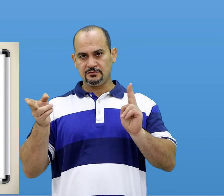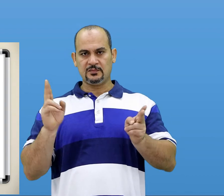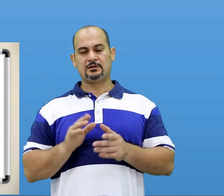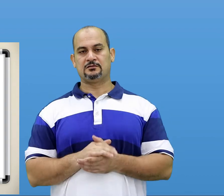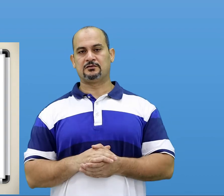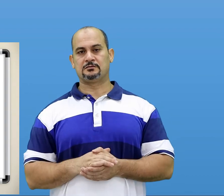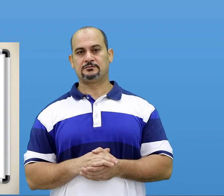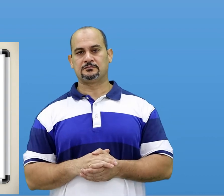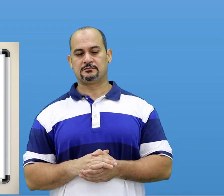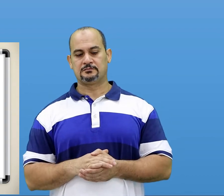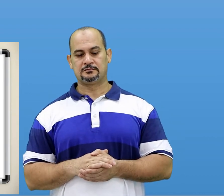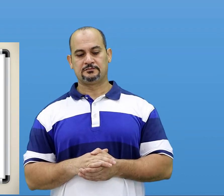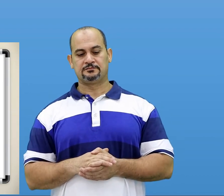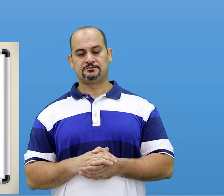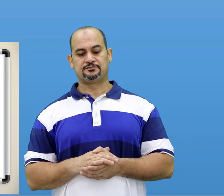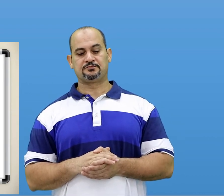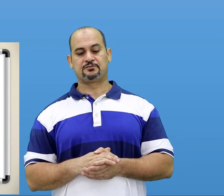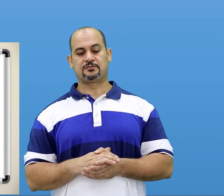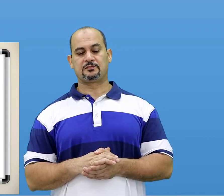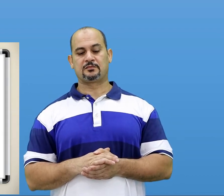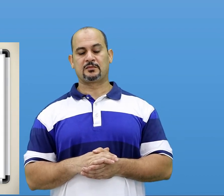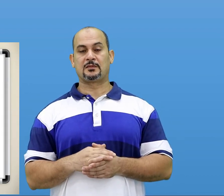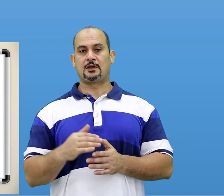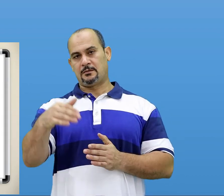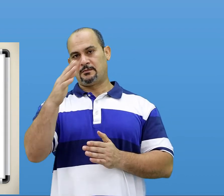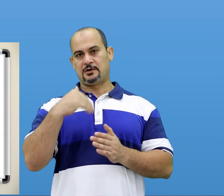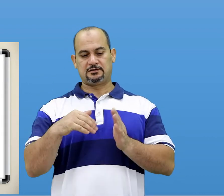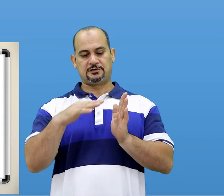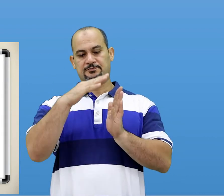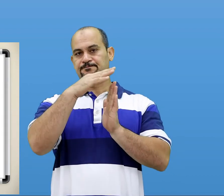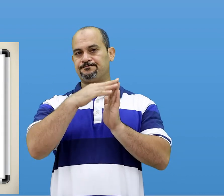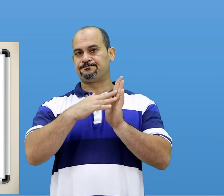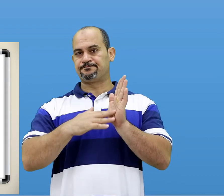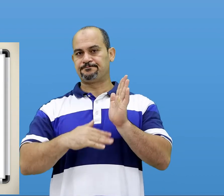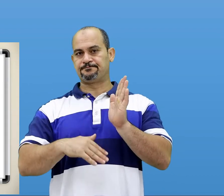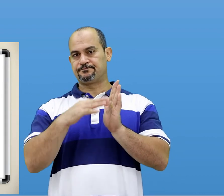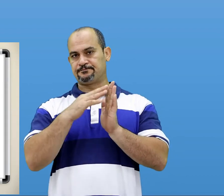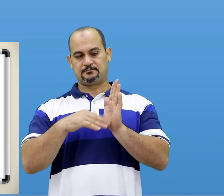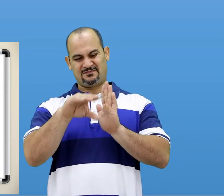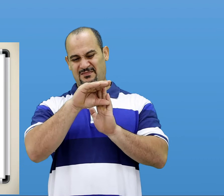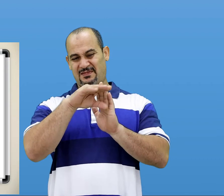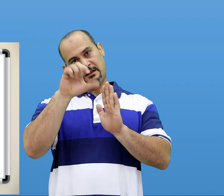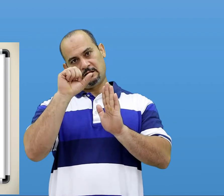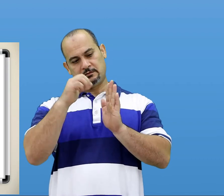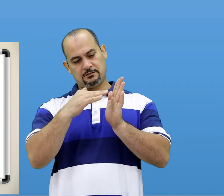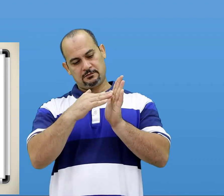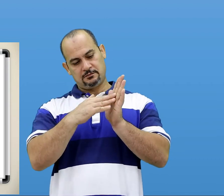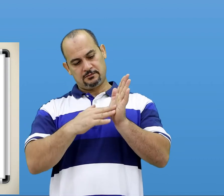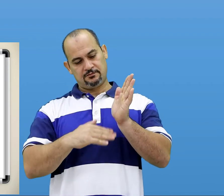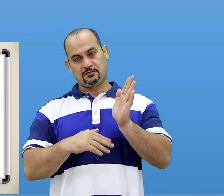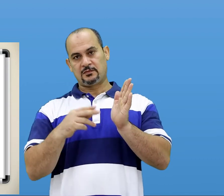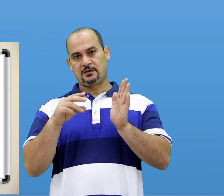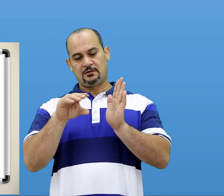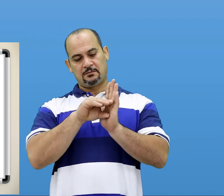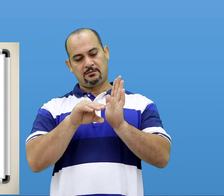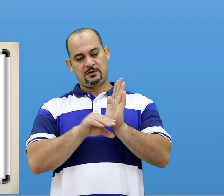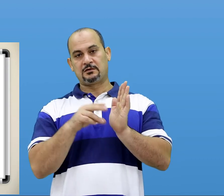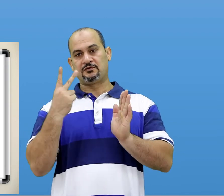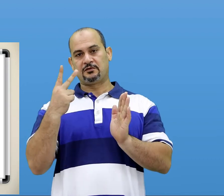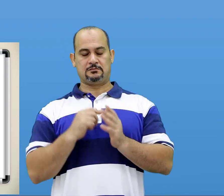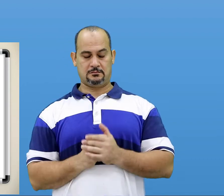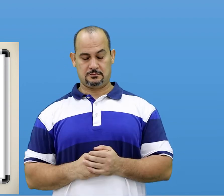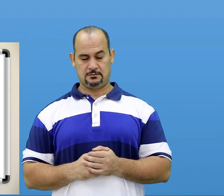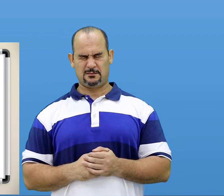celebration. Let's go to the body, which contains 2 paragraphs, as we said, and both of them contain the